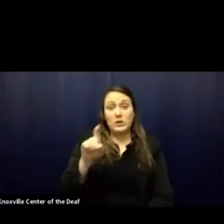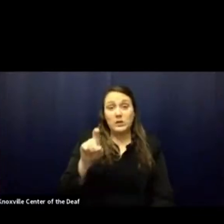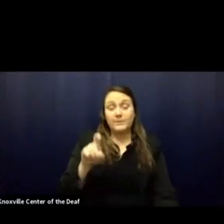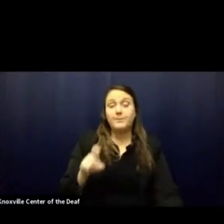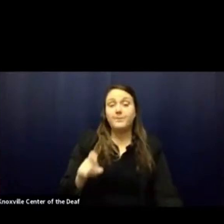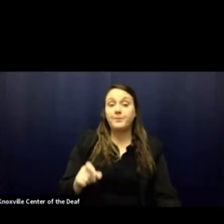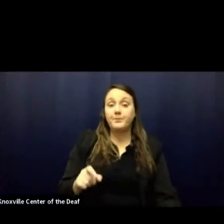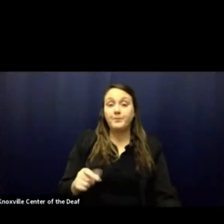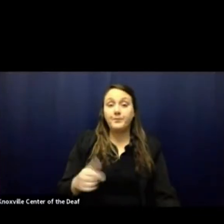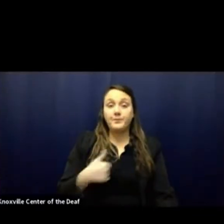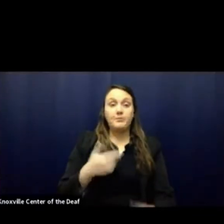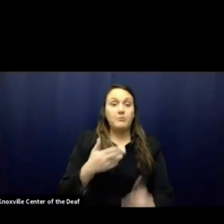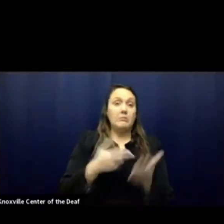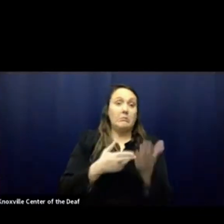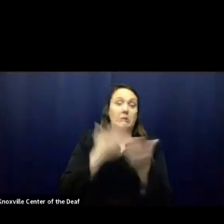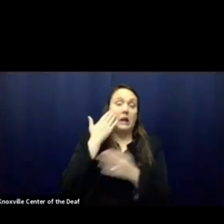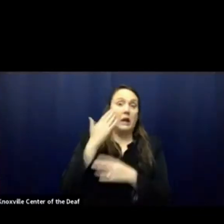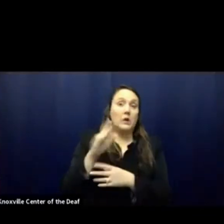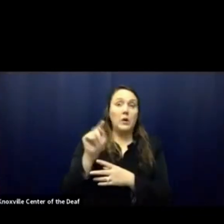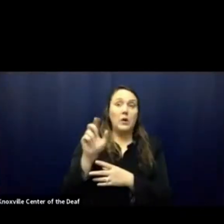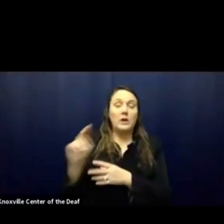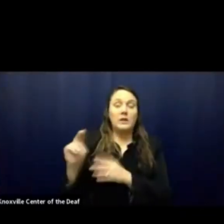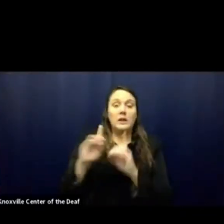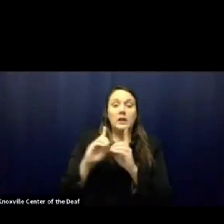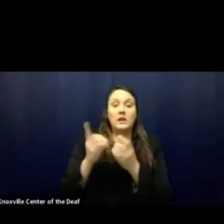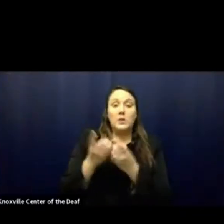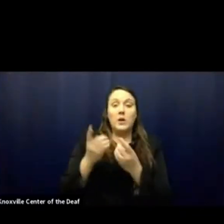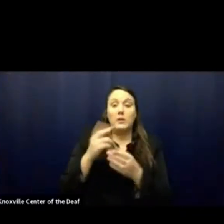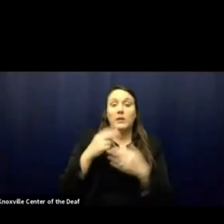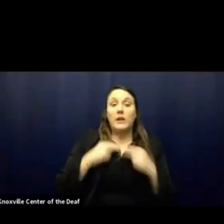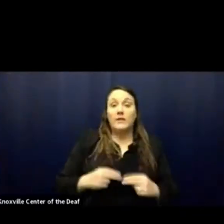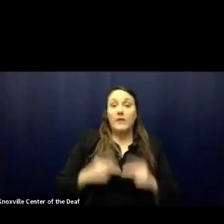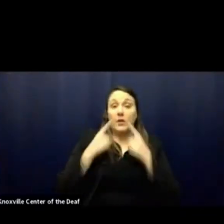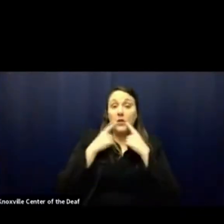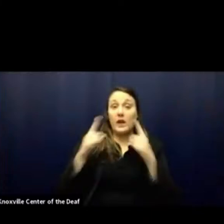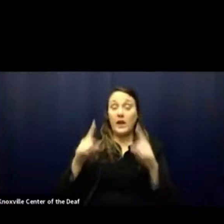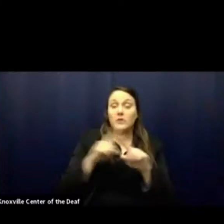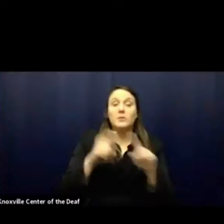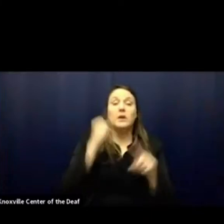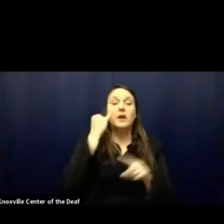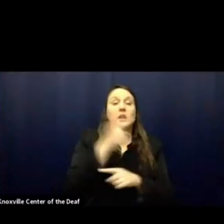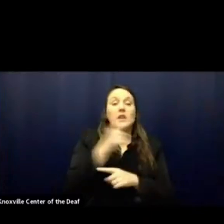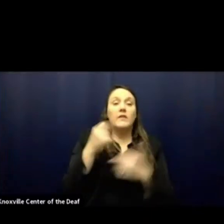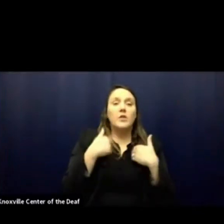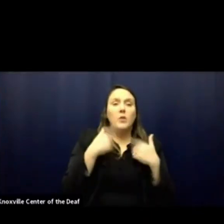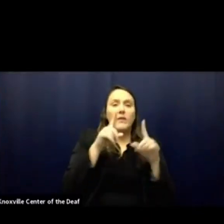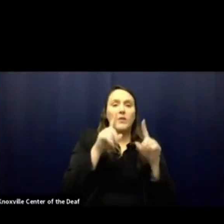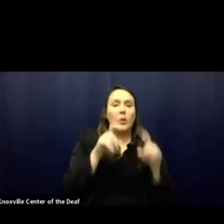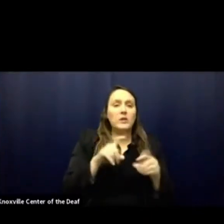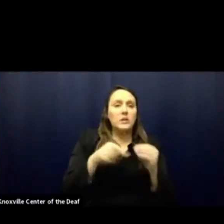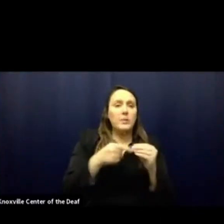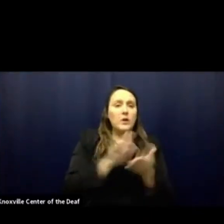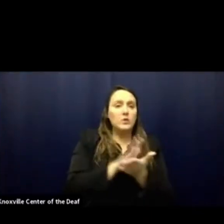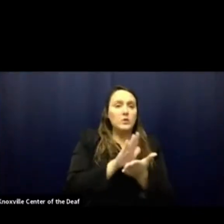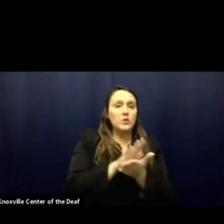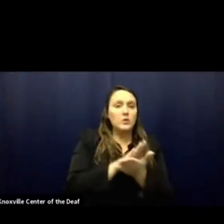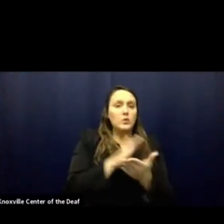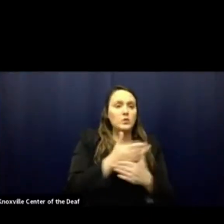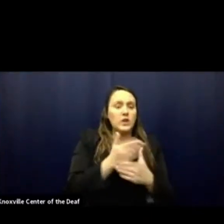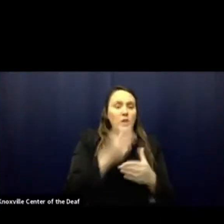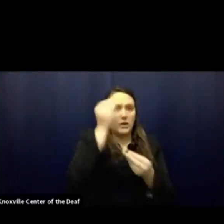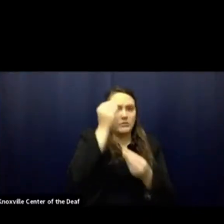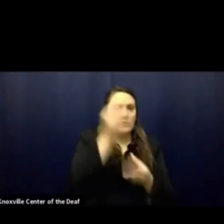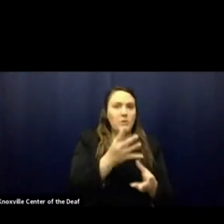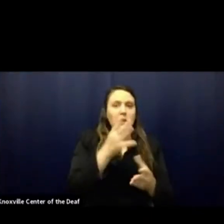honestly not aware of what Tennessee Department of Health announced, but if you have questions about what schools are going to be sharing, those questions really need to be directed at the